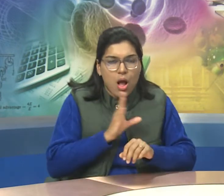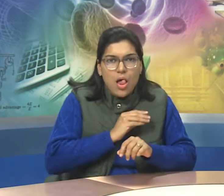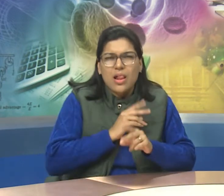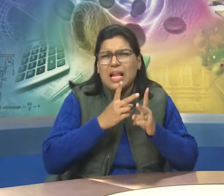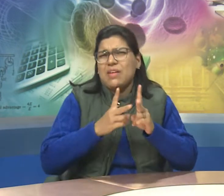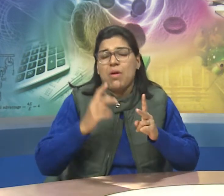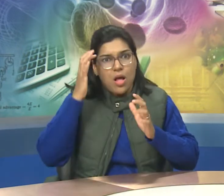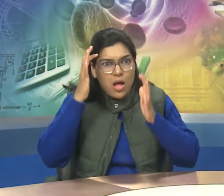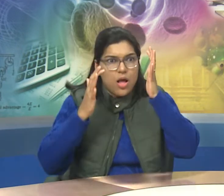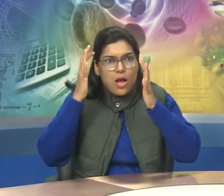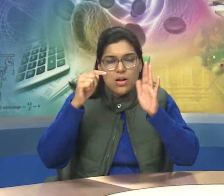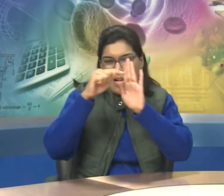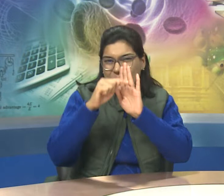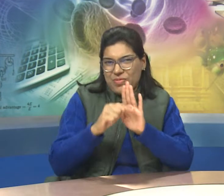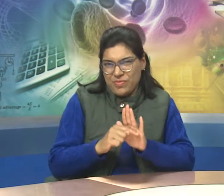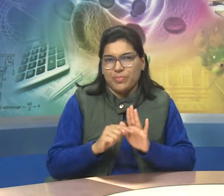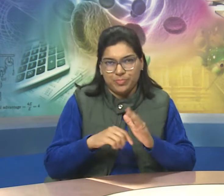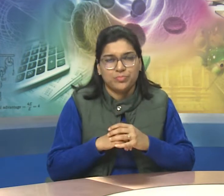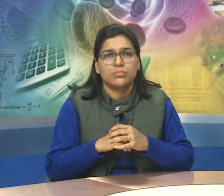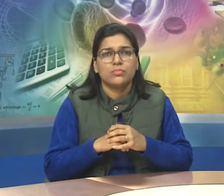anxiety, which is caused